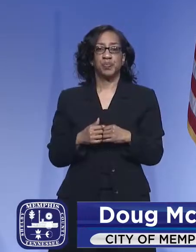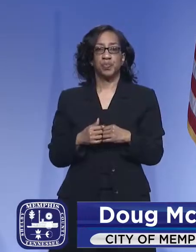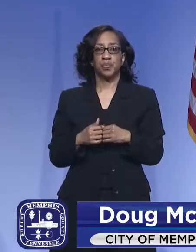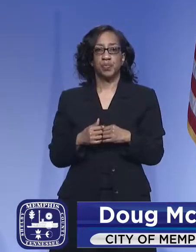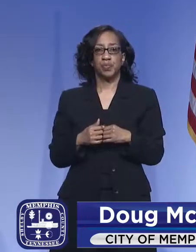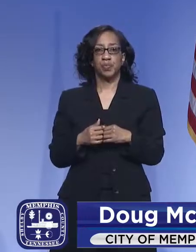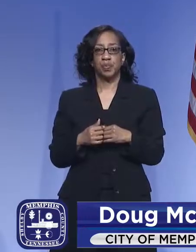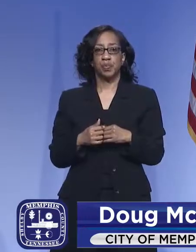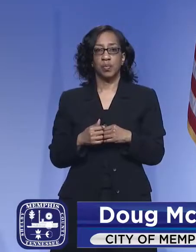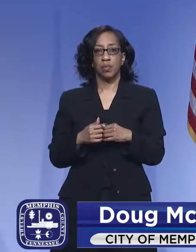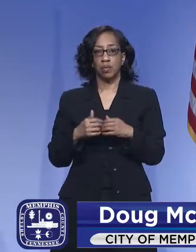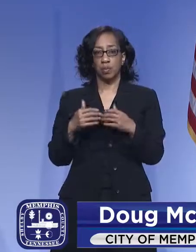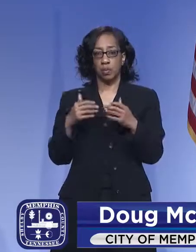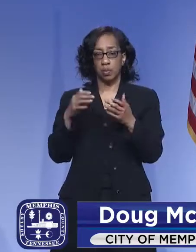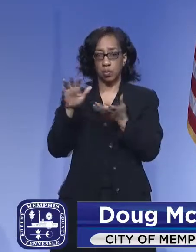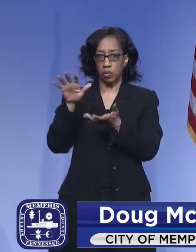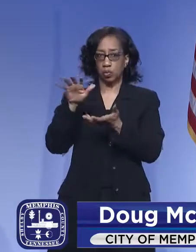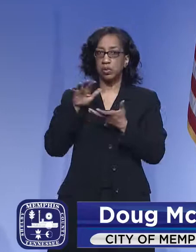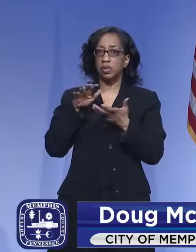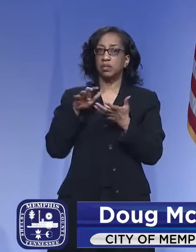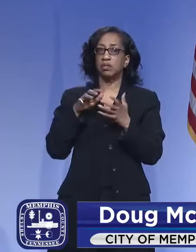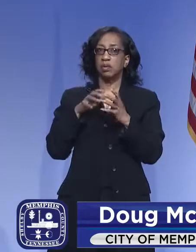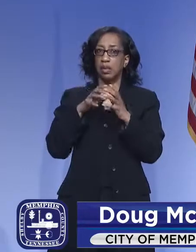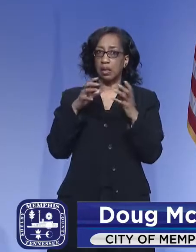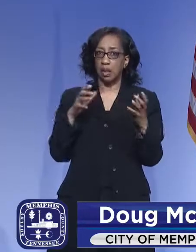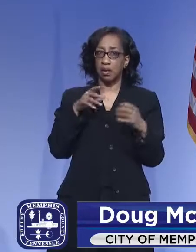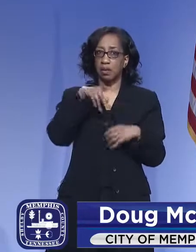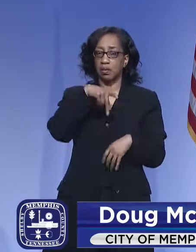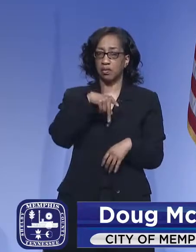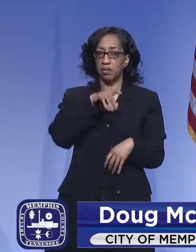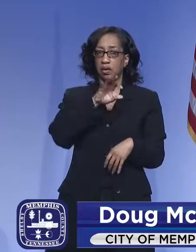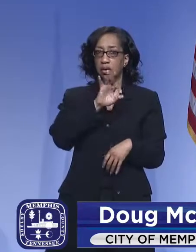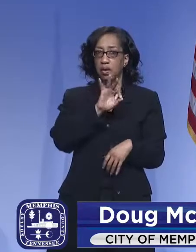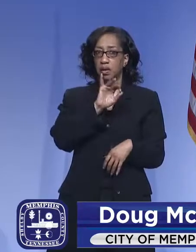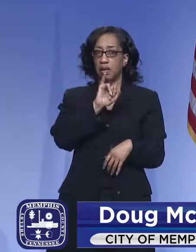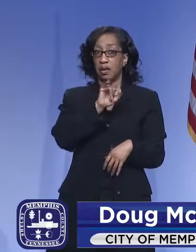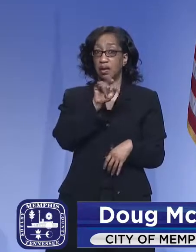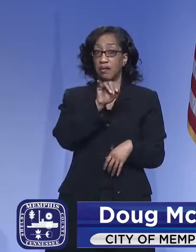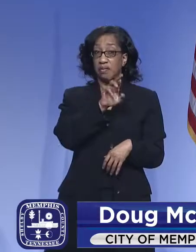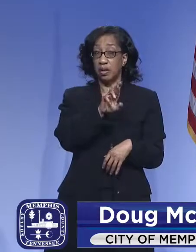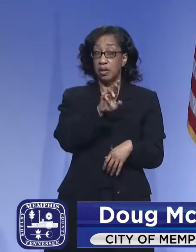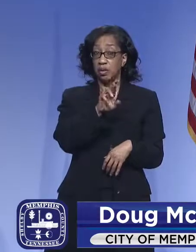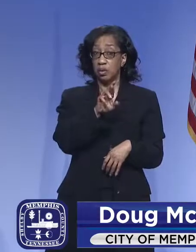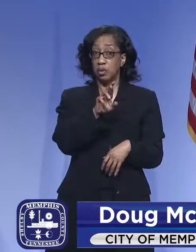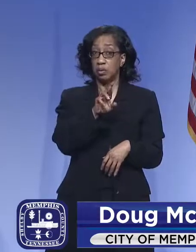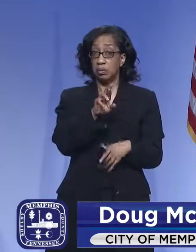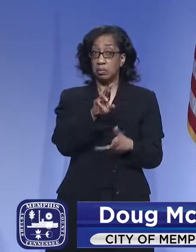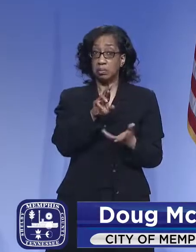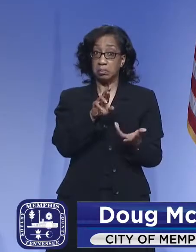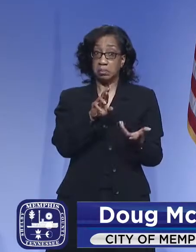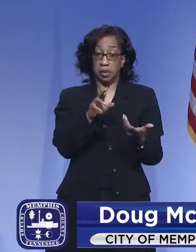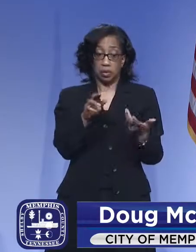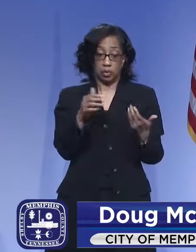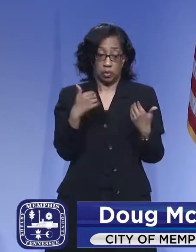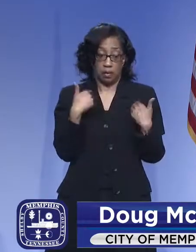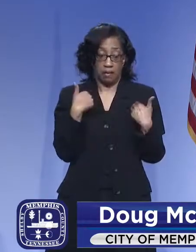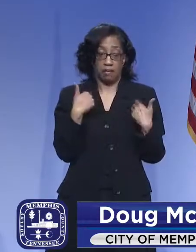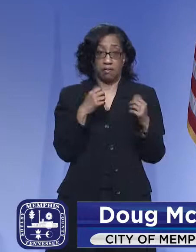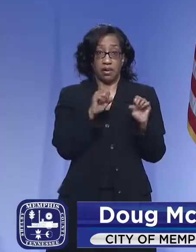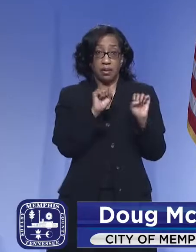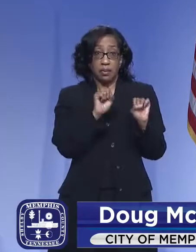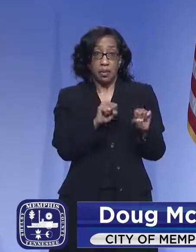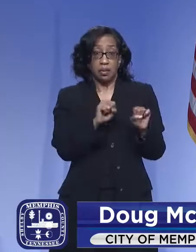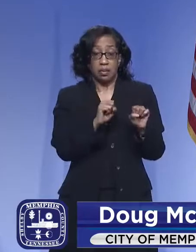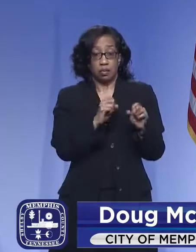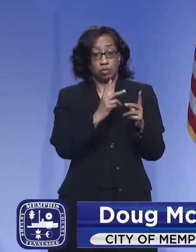our public pods, have been receiving a significant amount of Pfizer, largely because that's because we have the capacity and capability to